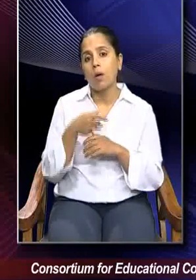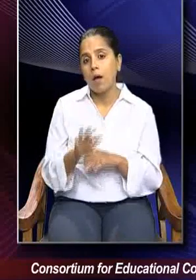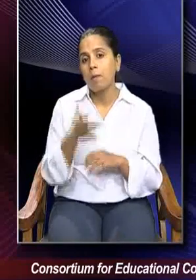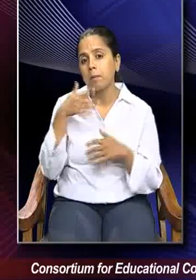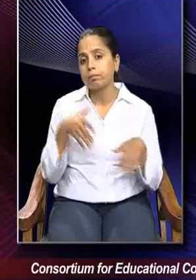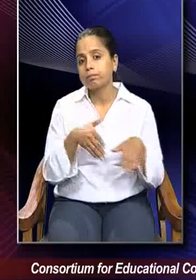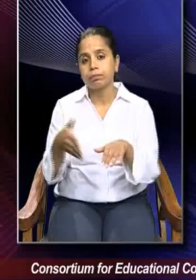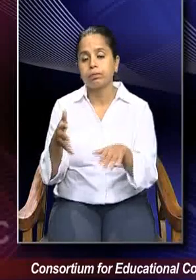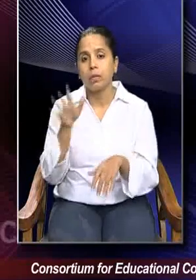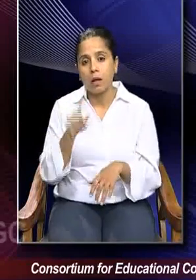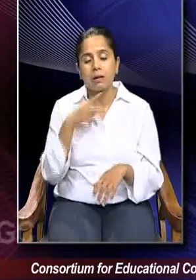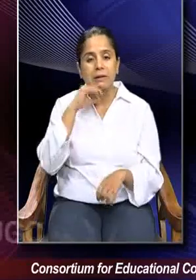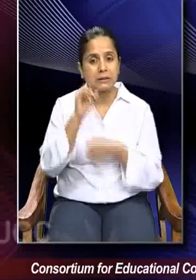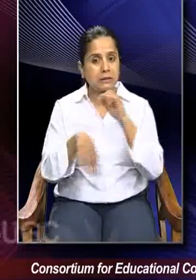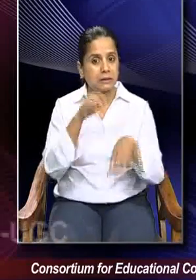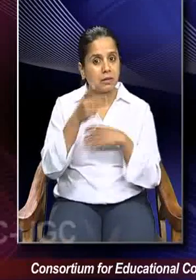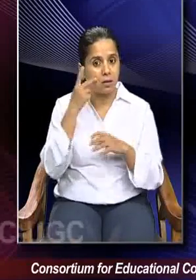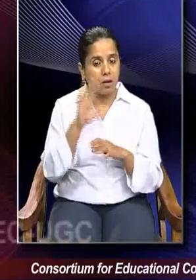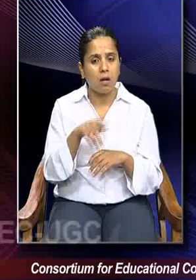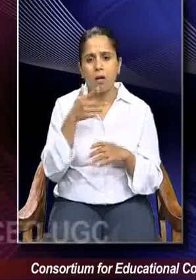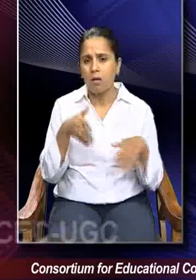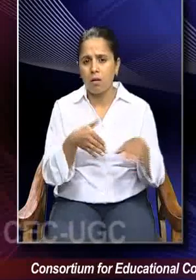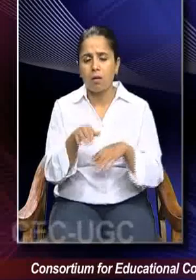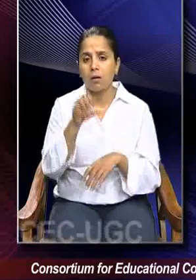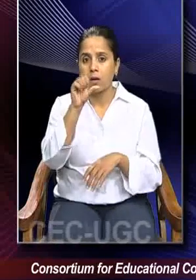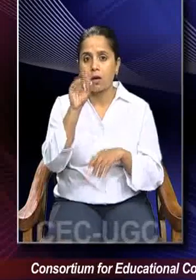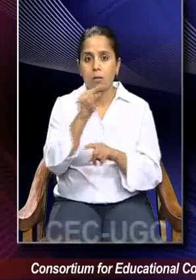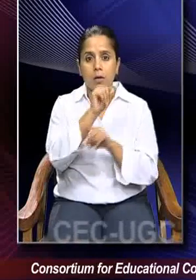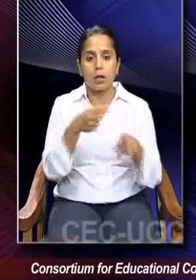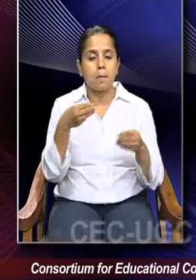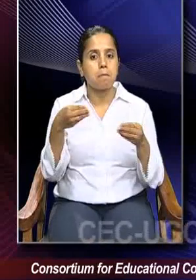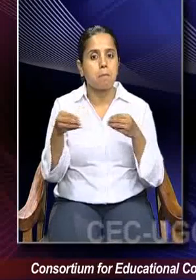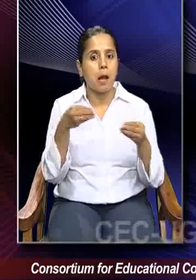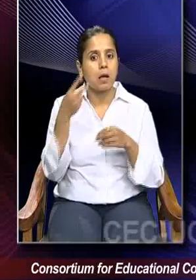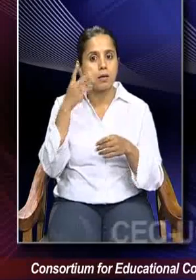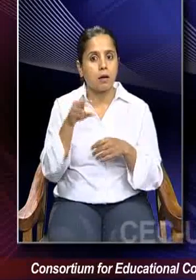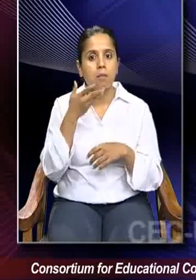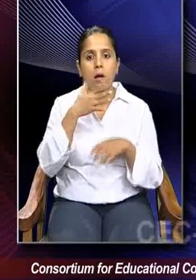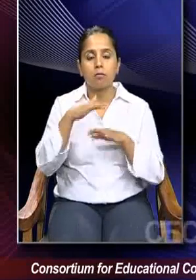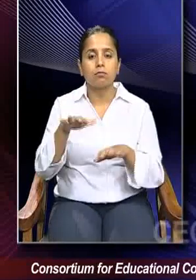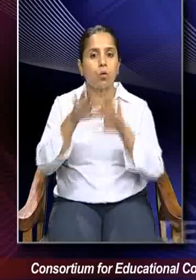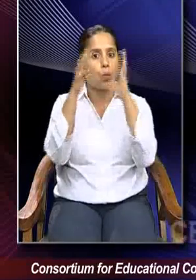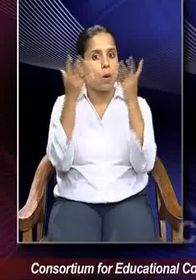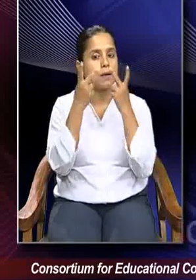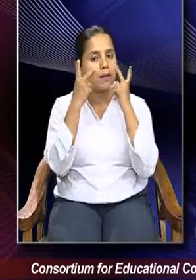rivers, they leak around 90% of the plastics to the sea globally.